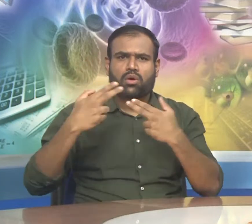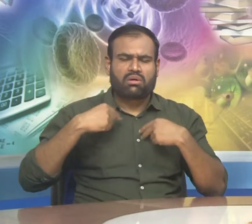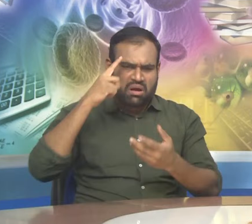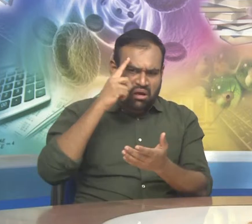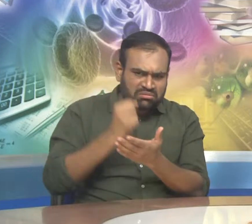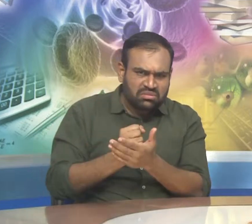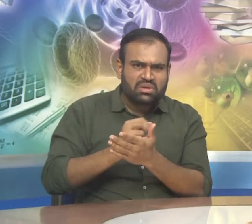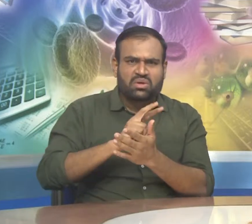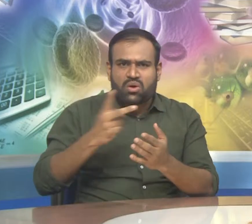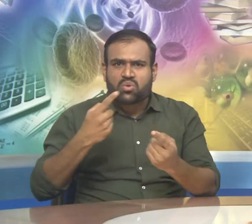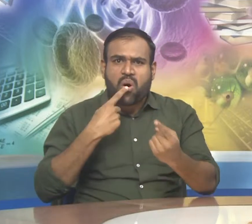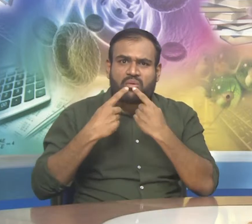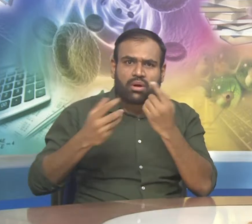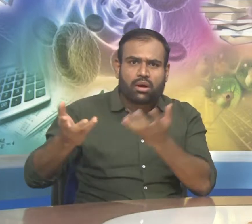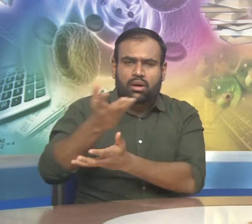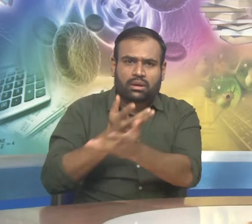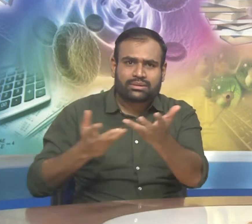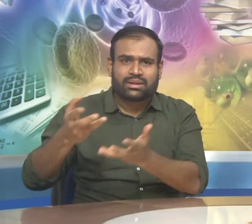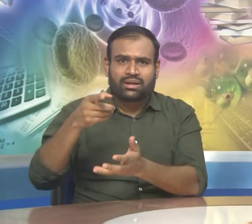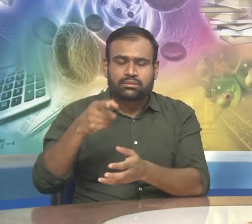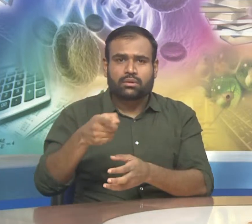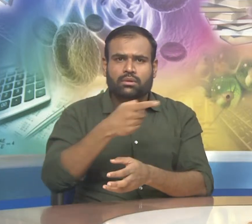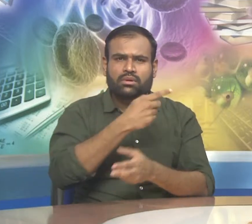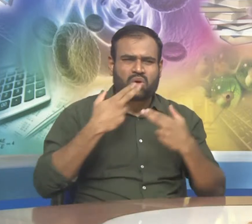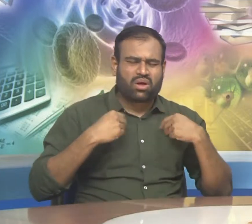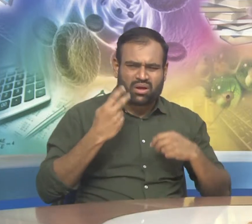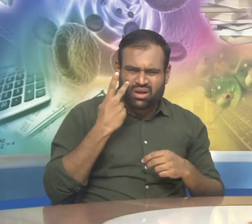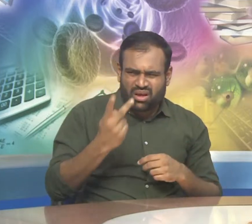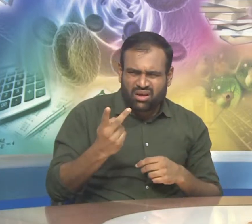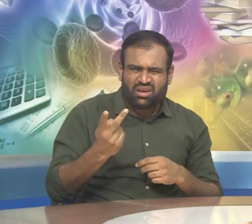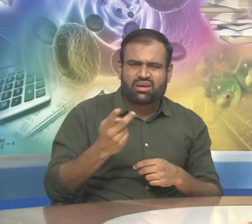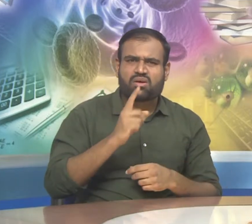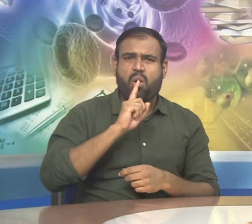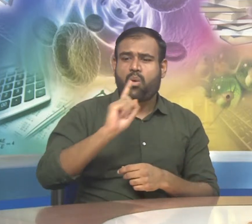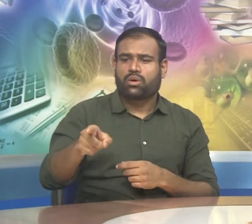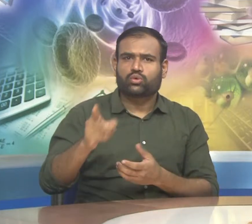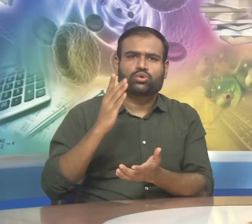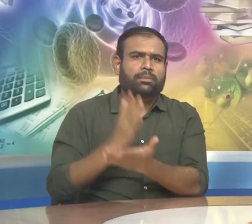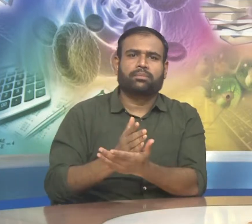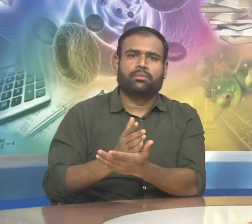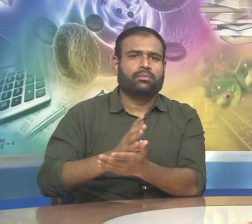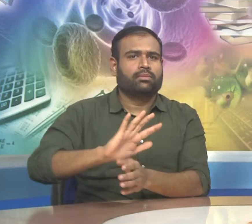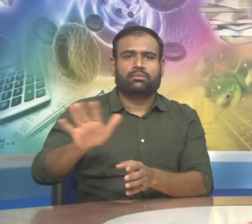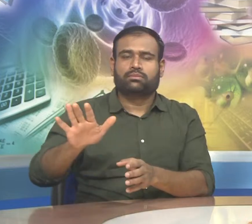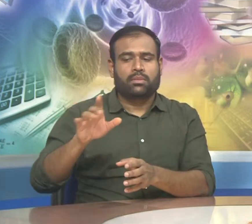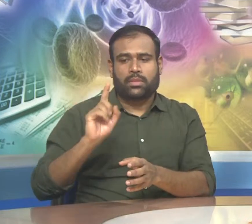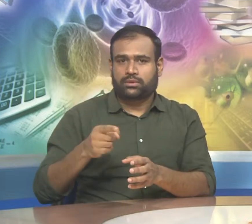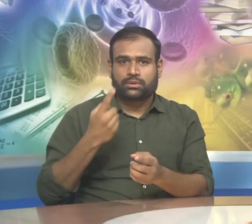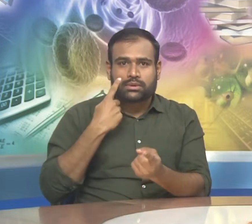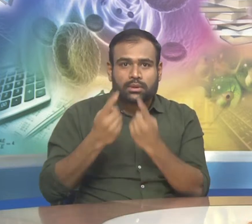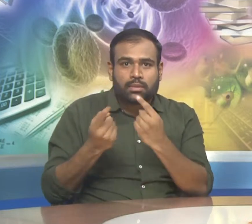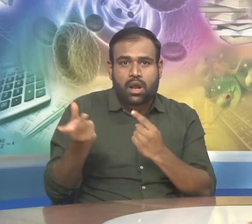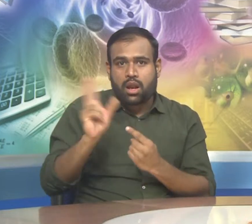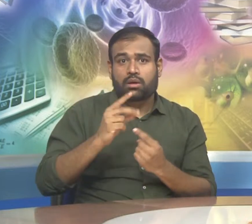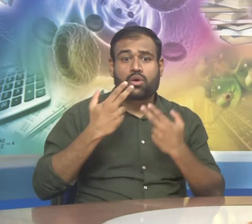Prohibition means to forbid. It is issued by a higher court to stop the lower